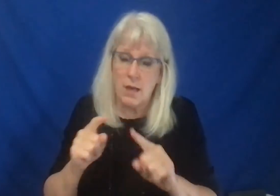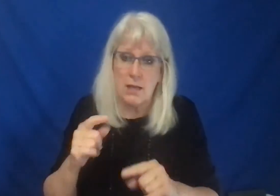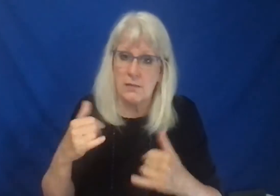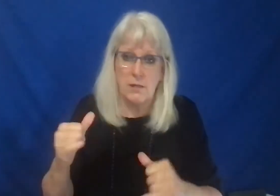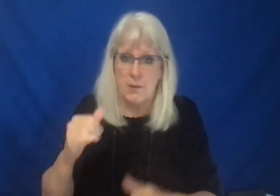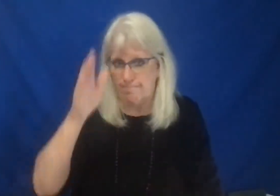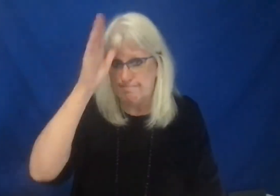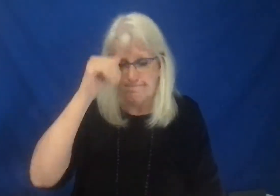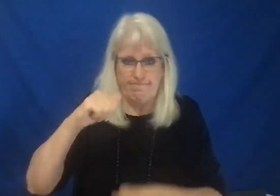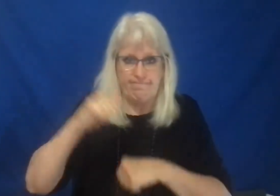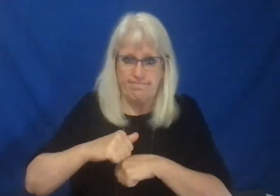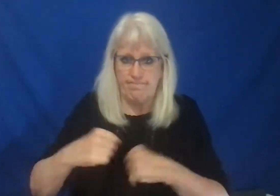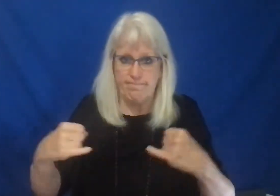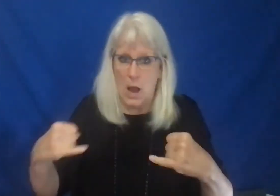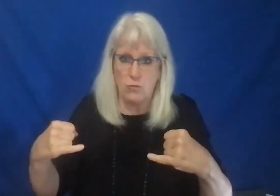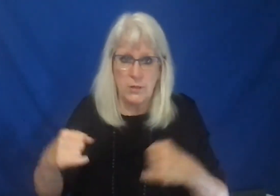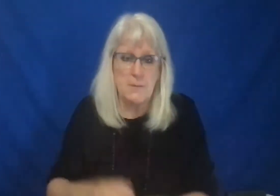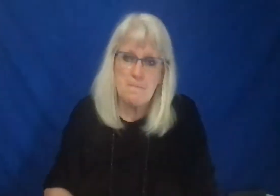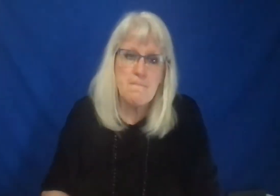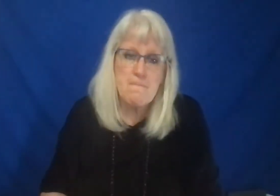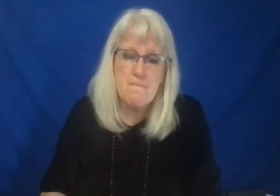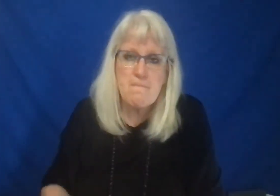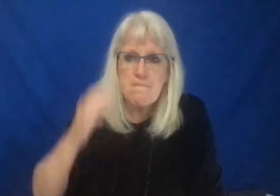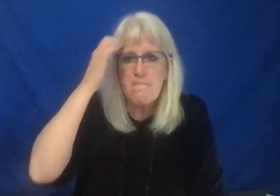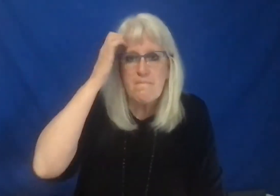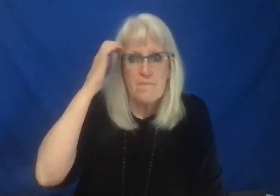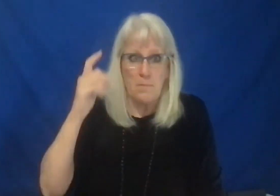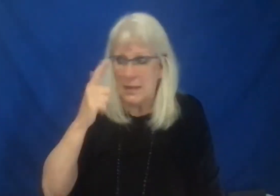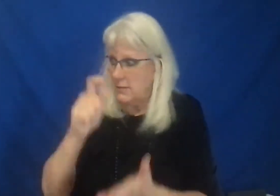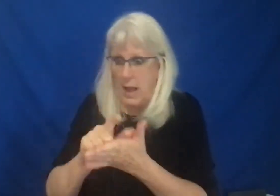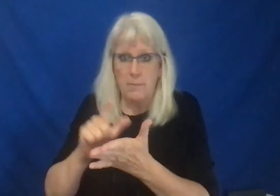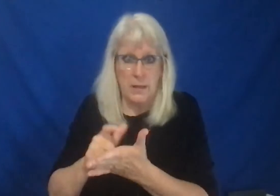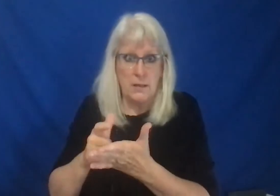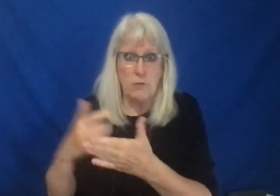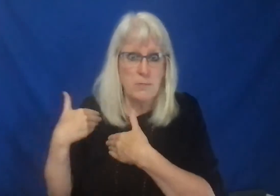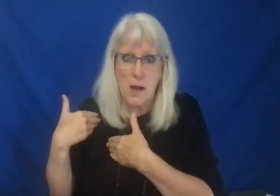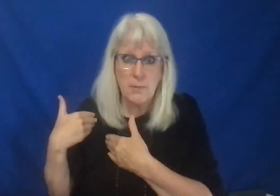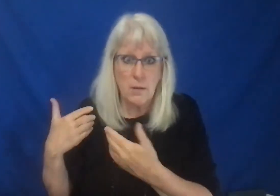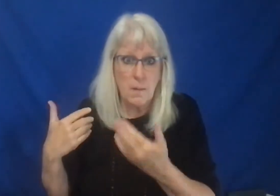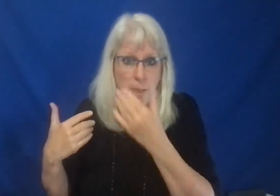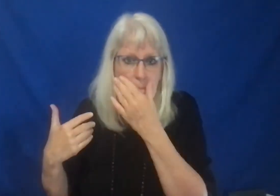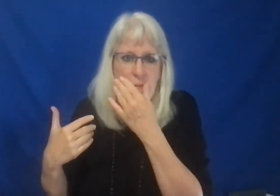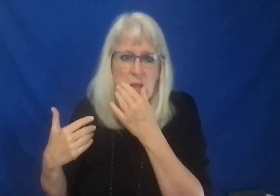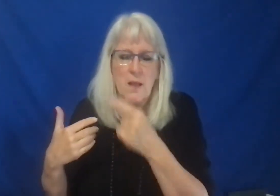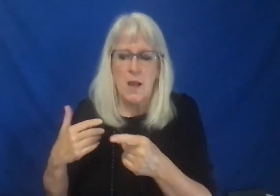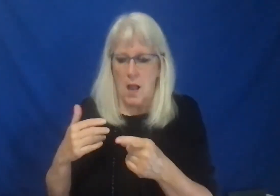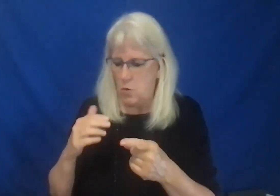knew that I had a legal obligation to do so. And I constantly went back to this concept and I constantly went back